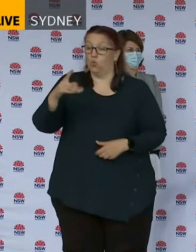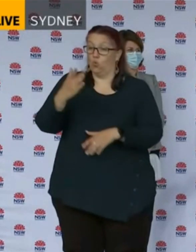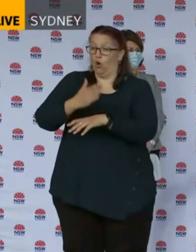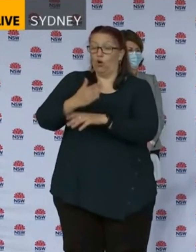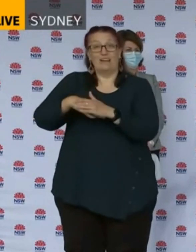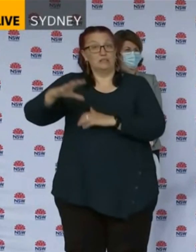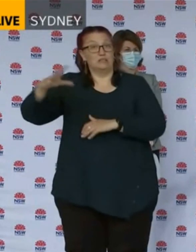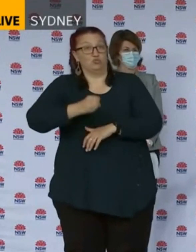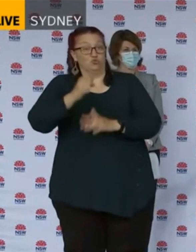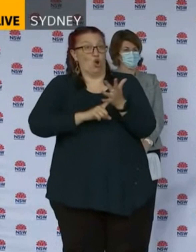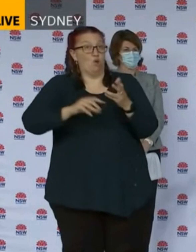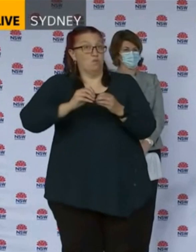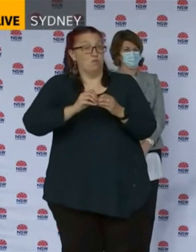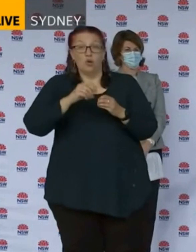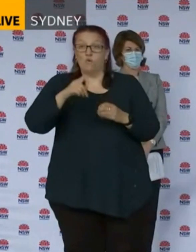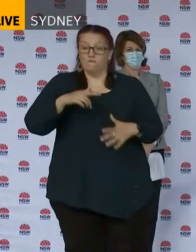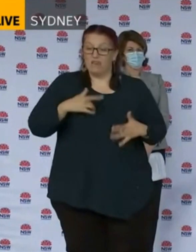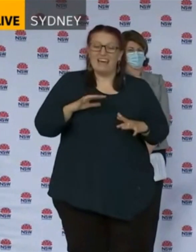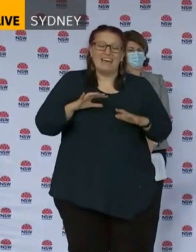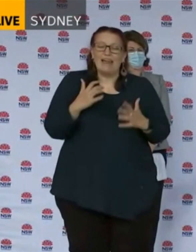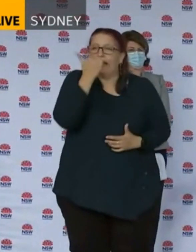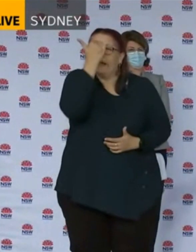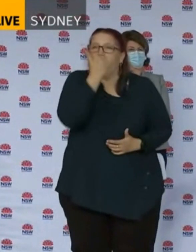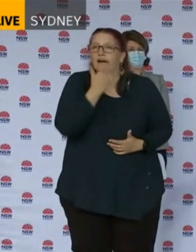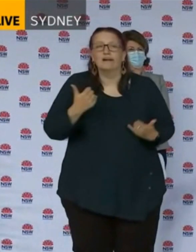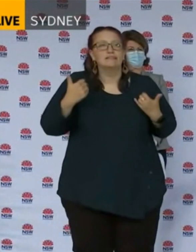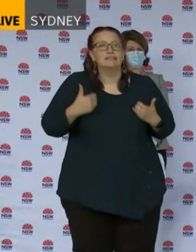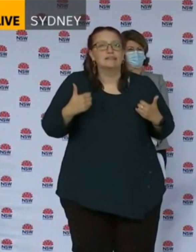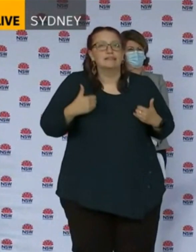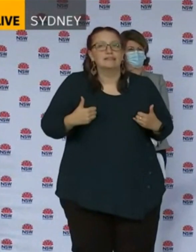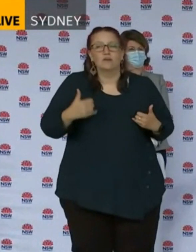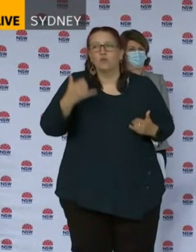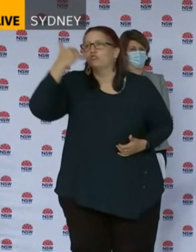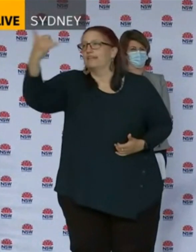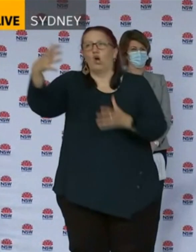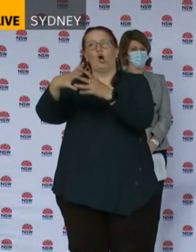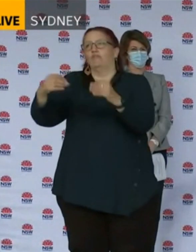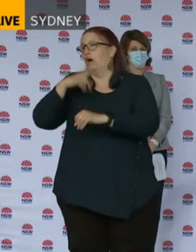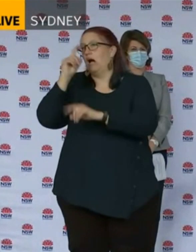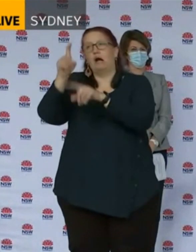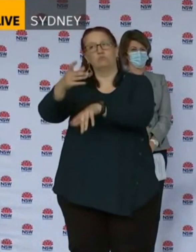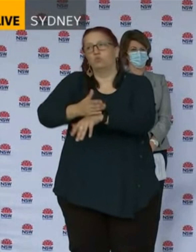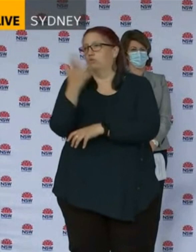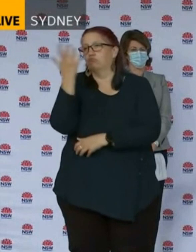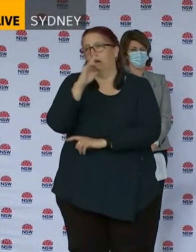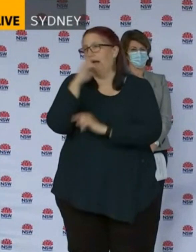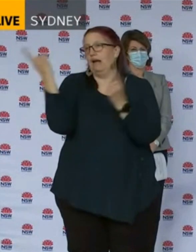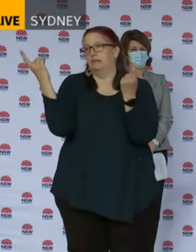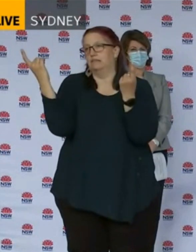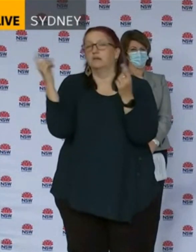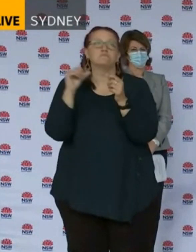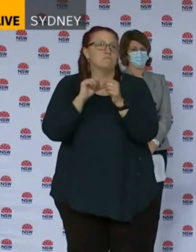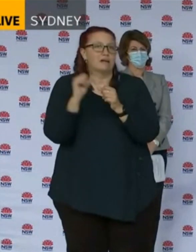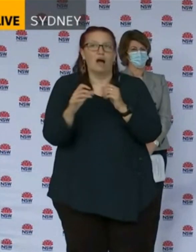tested and isolate. Be very conscious about your movements, please, before you go out and about. Check that New